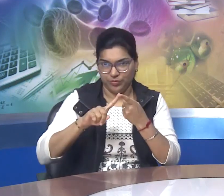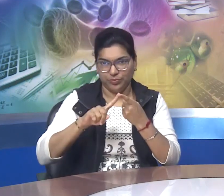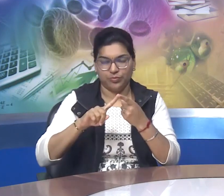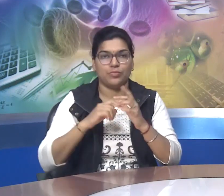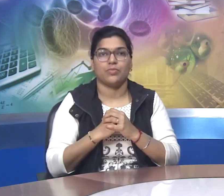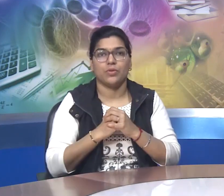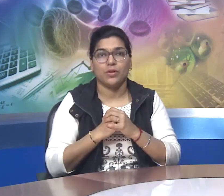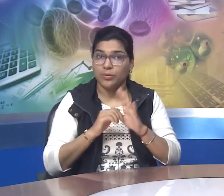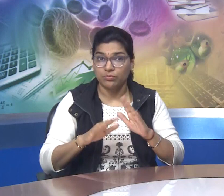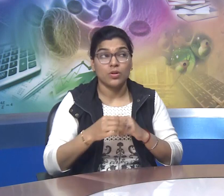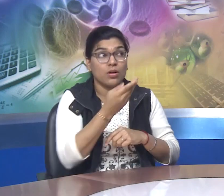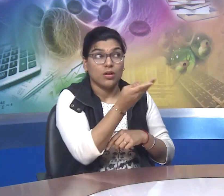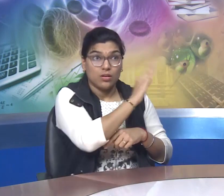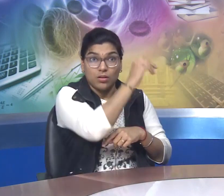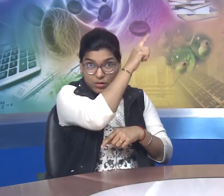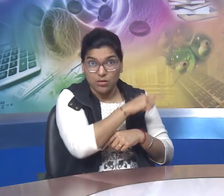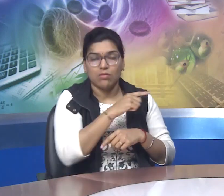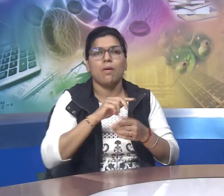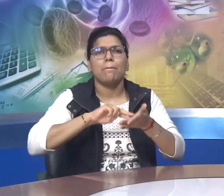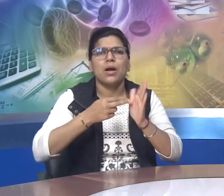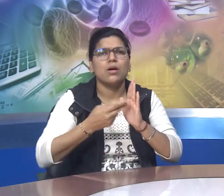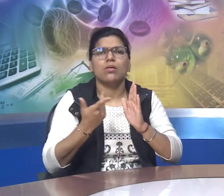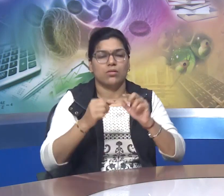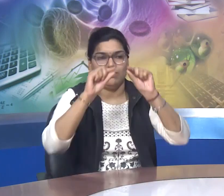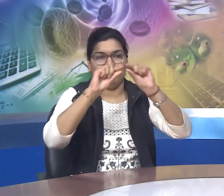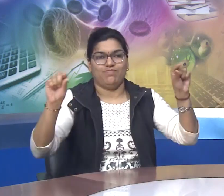and the words are given in passive voice pronoun,